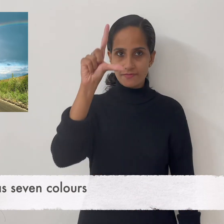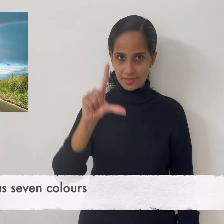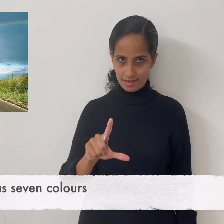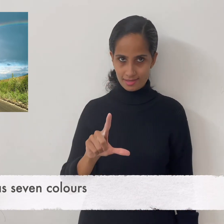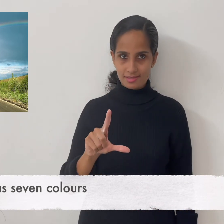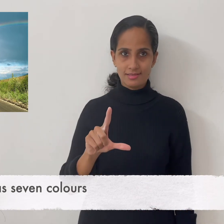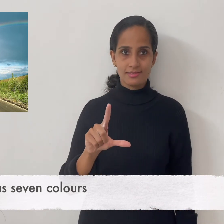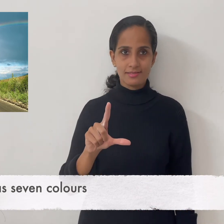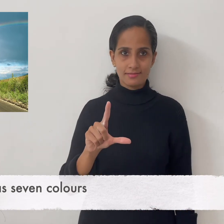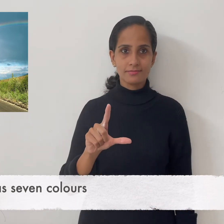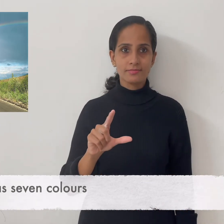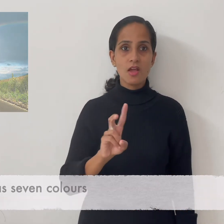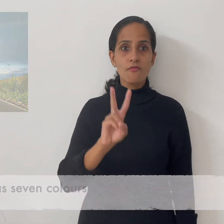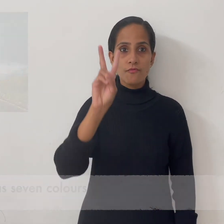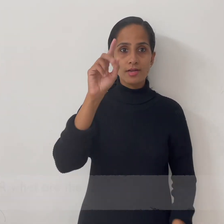Rainbow has 7 colors.